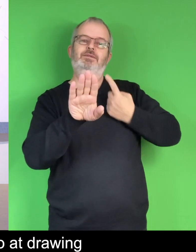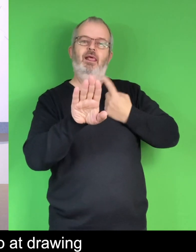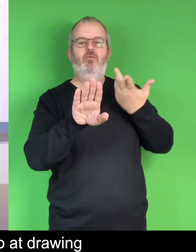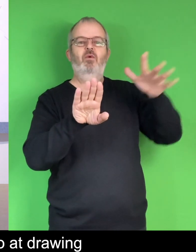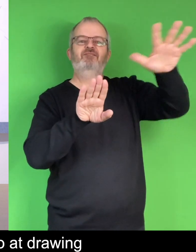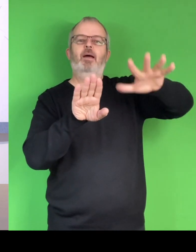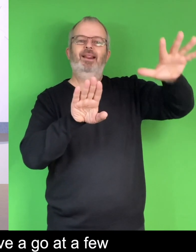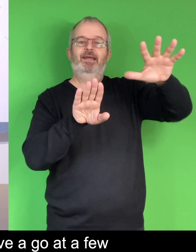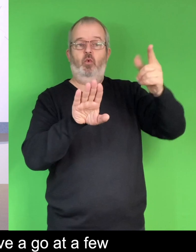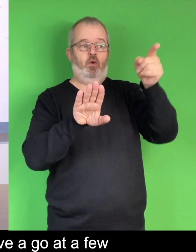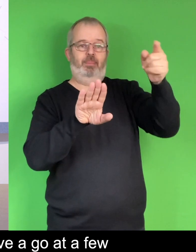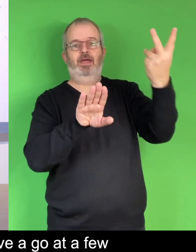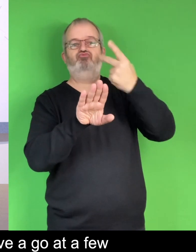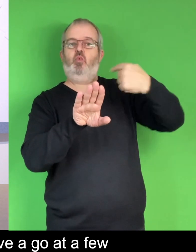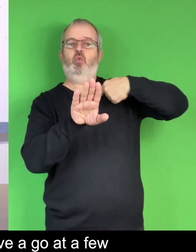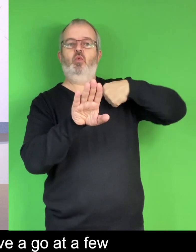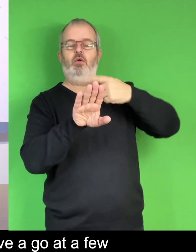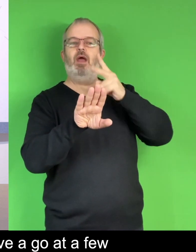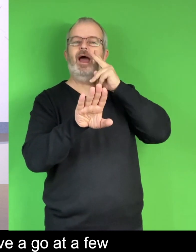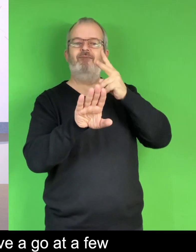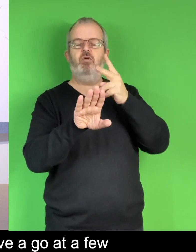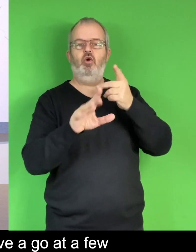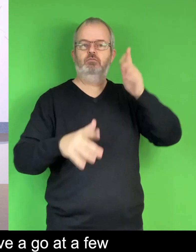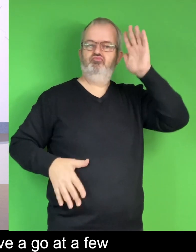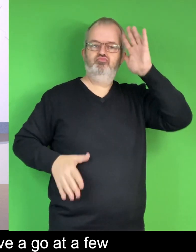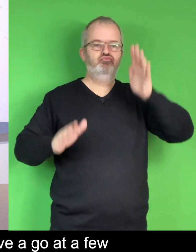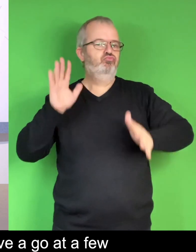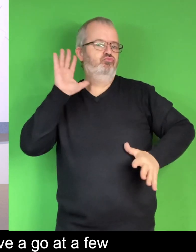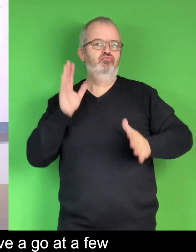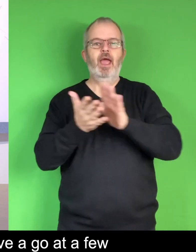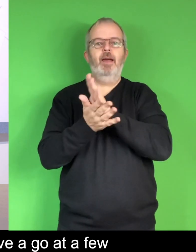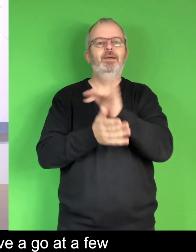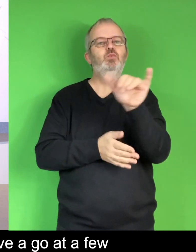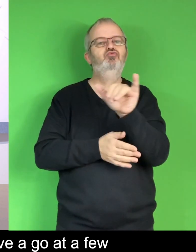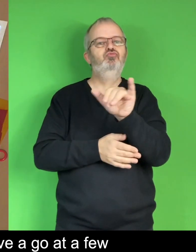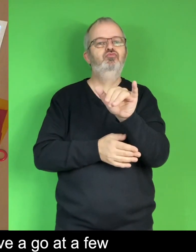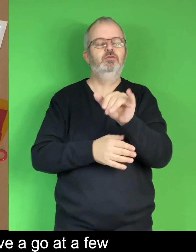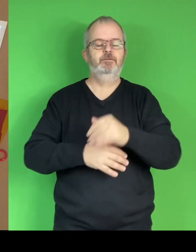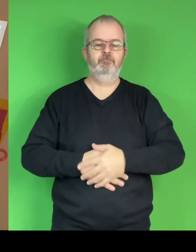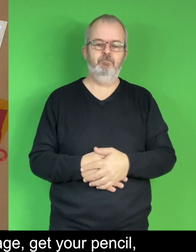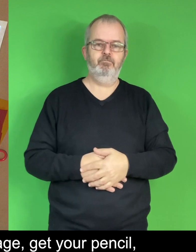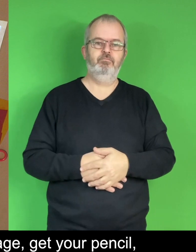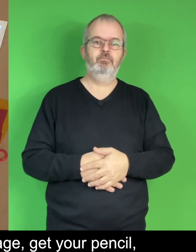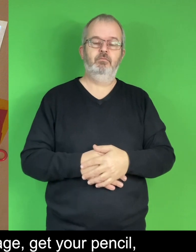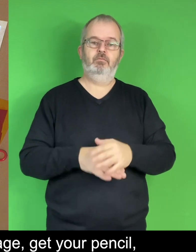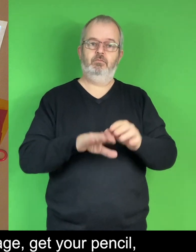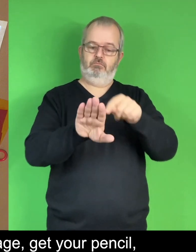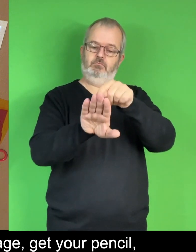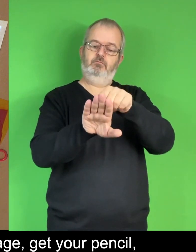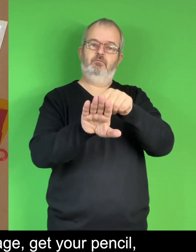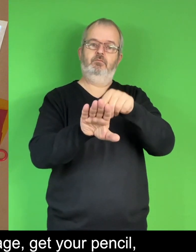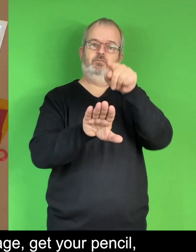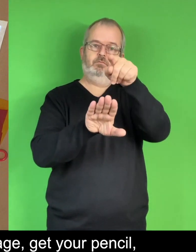or someone in your family, or get them to draw you. Have a go at a few poses till you find one that you're happy with. So on the back of the